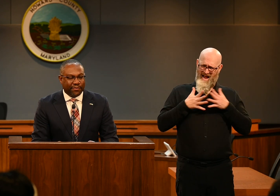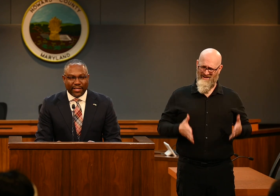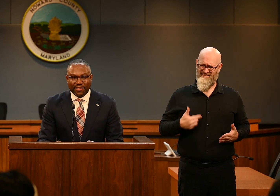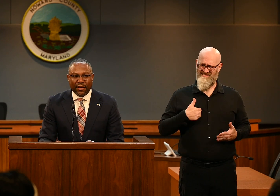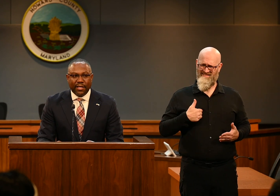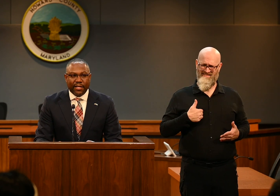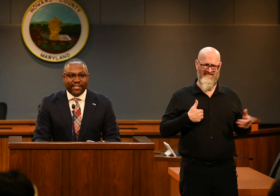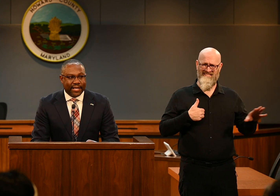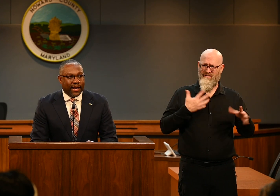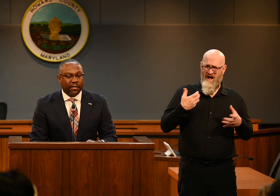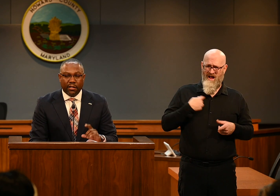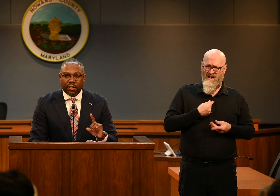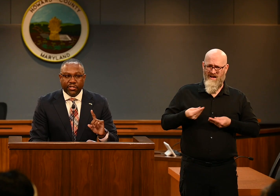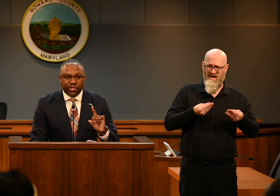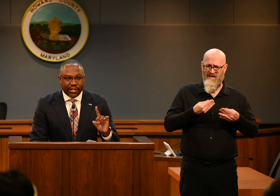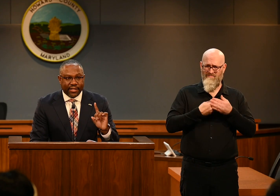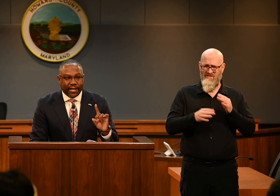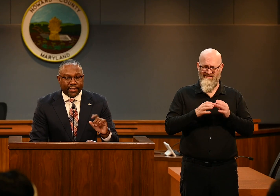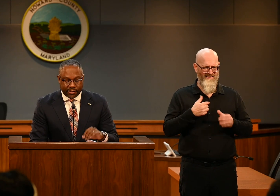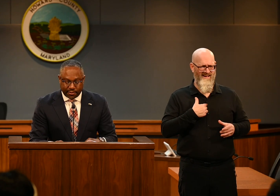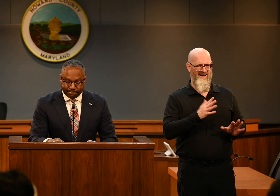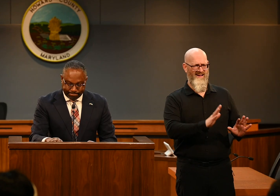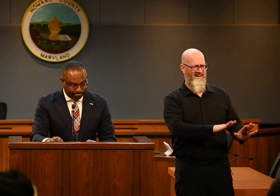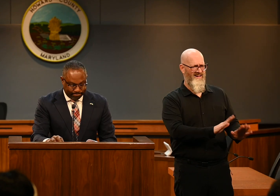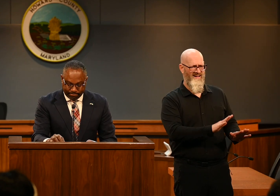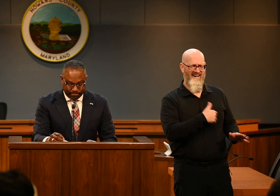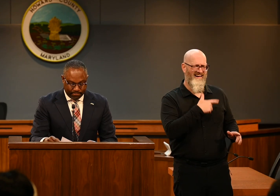birth certificates. He said, Dad, just in case.